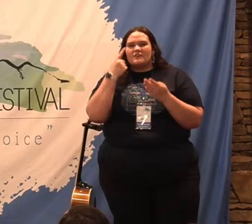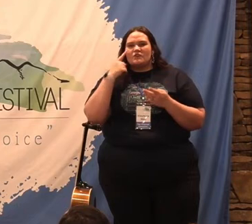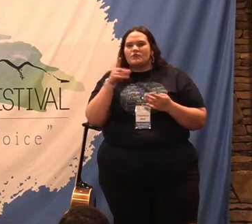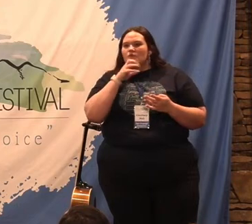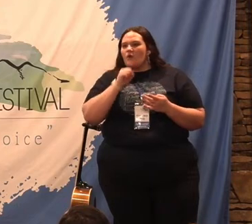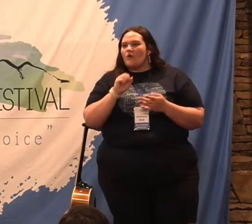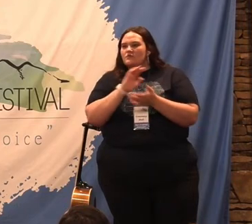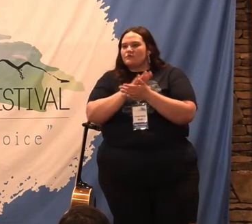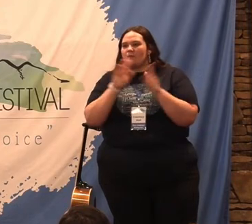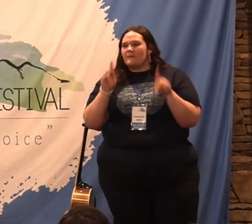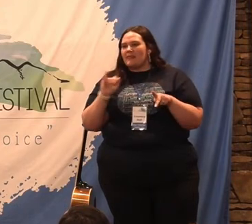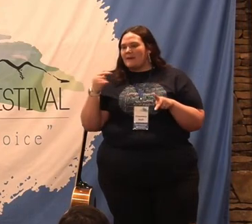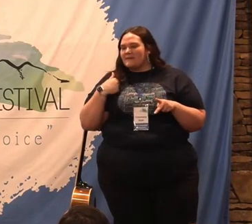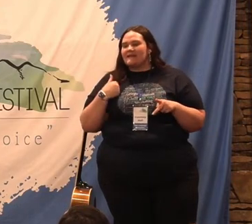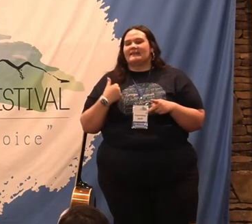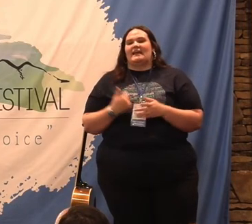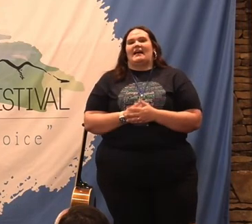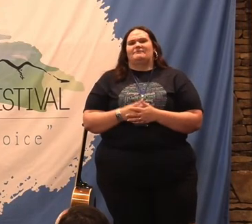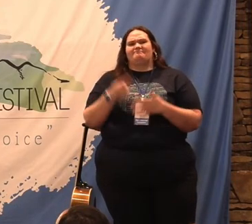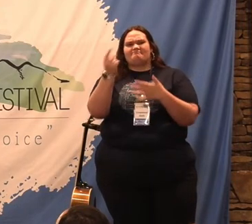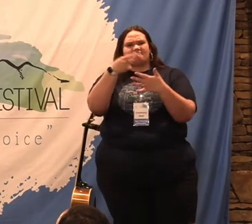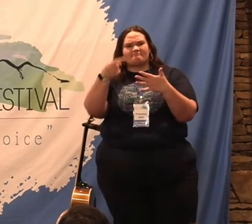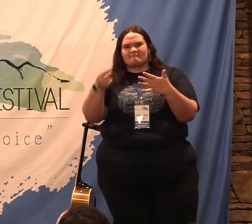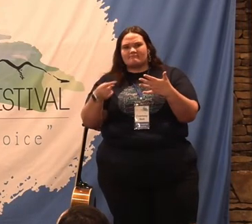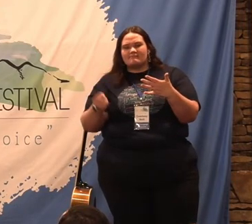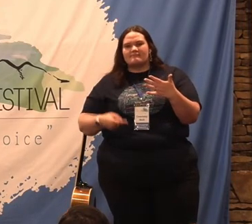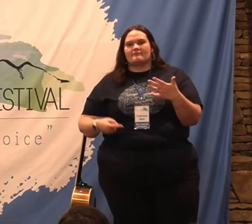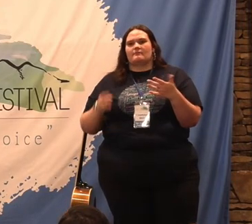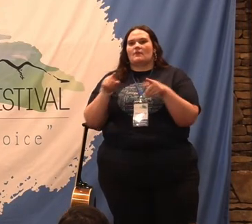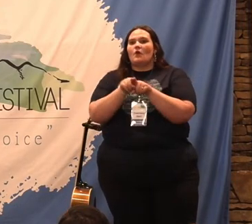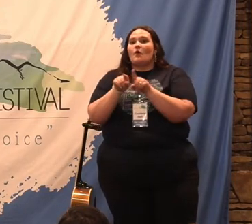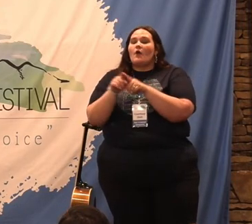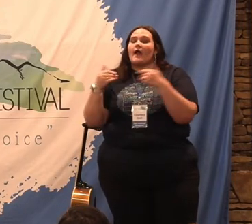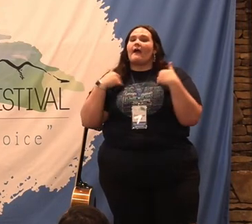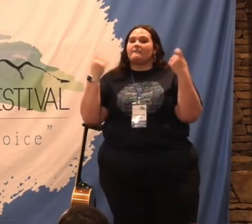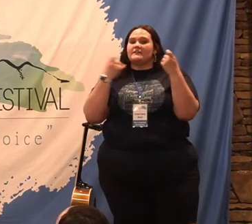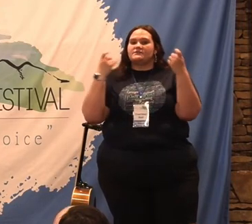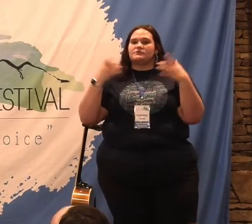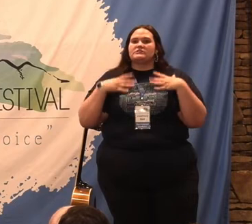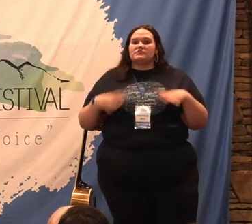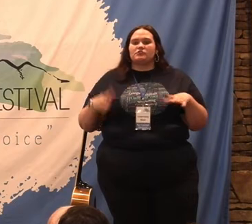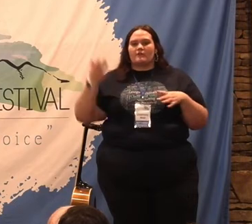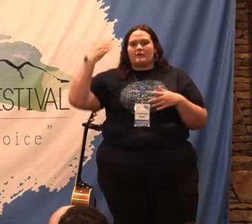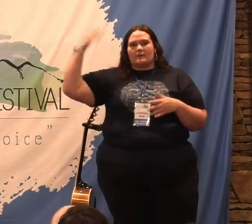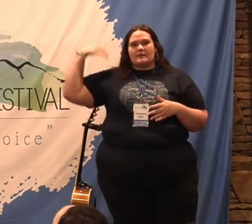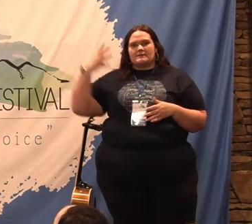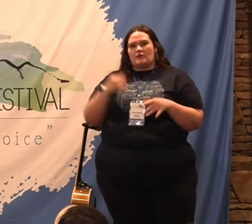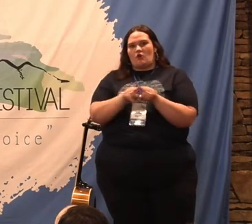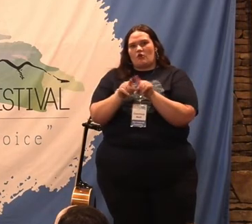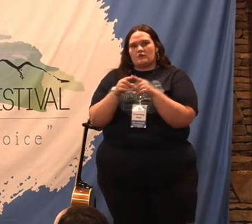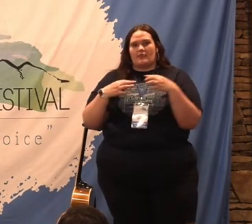like me. There's also festival t-shirts from years past and also this one.